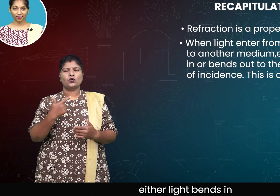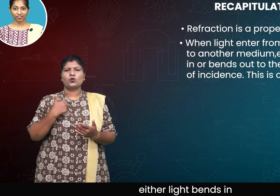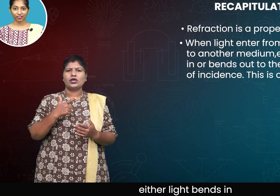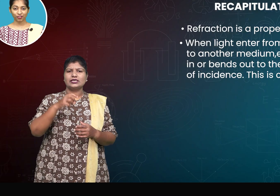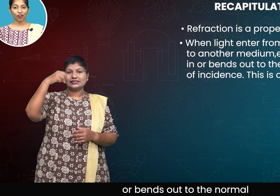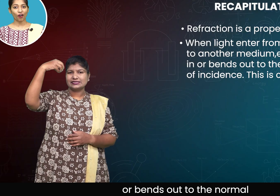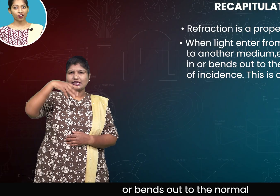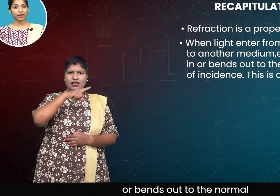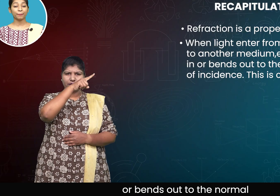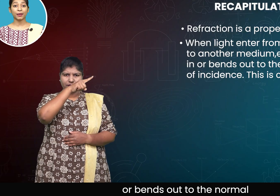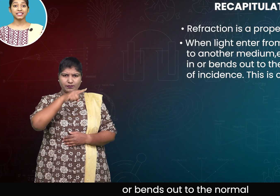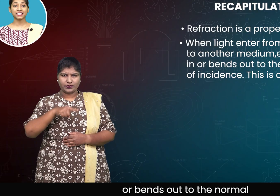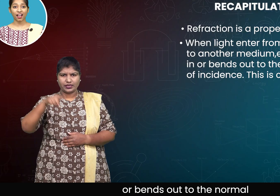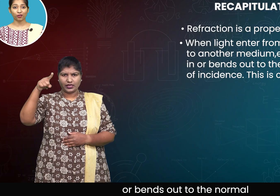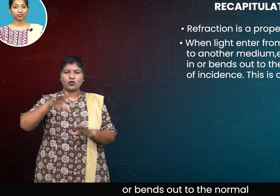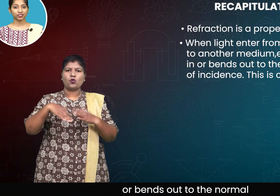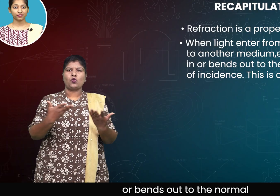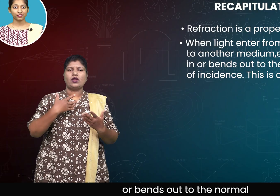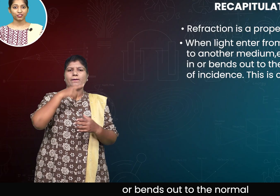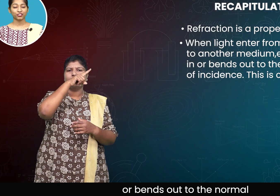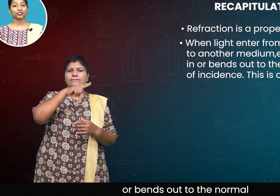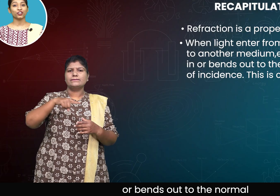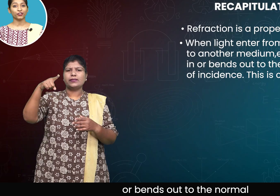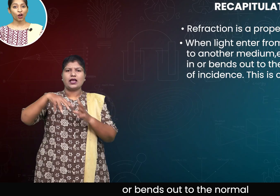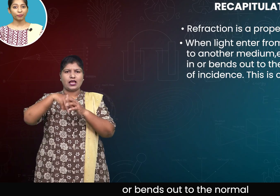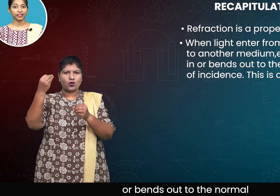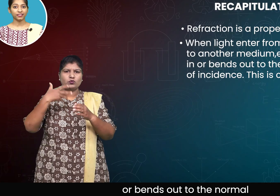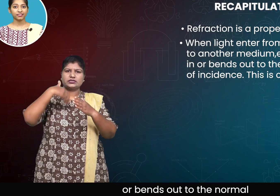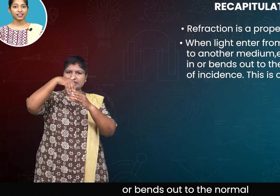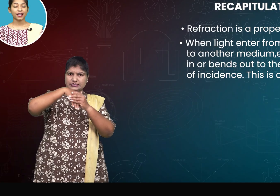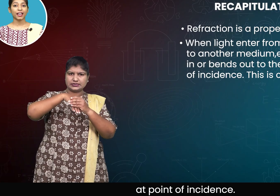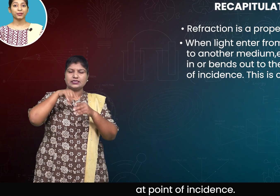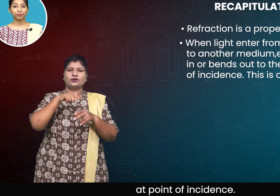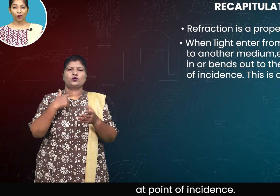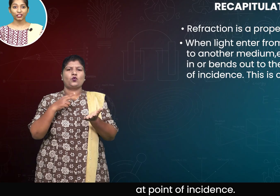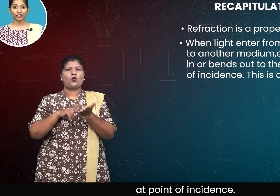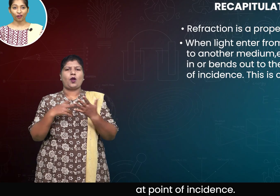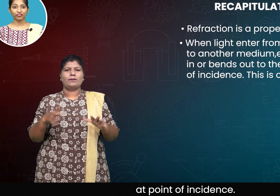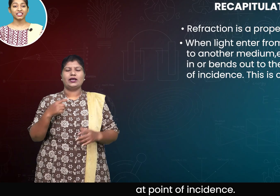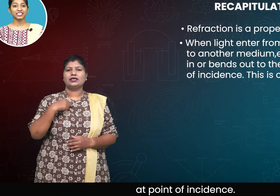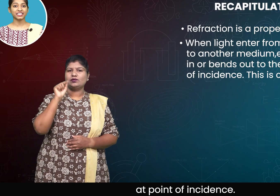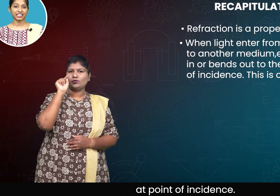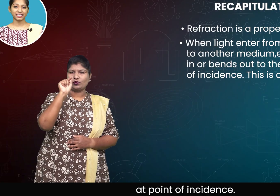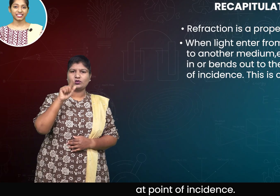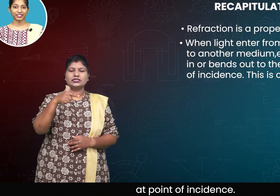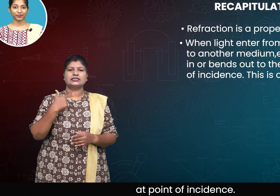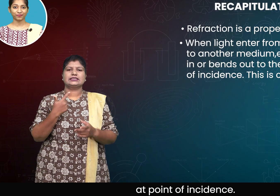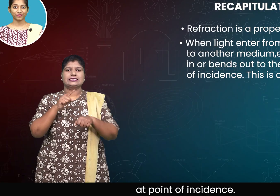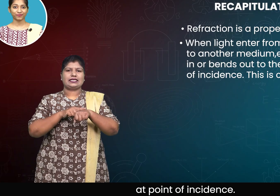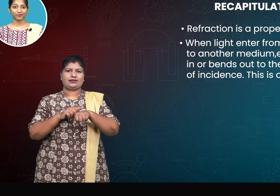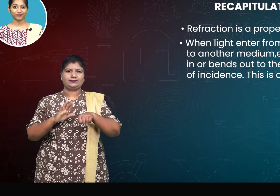in or bends out to the normal at point of